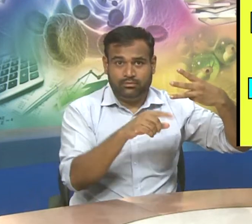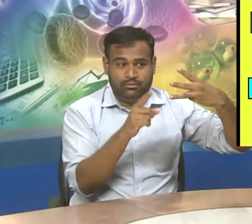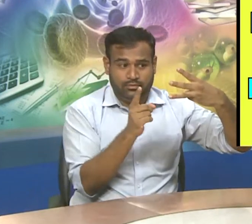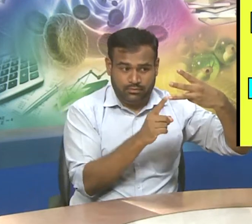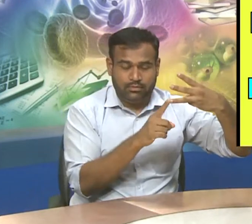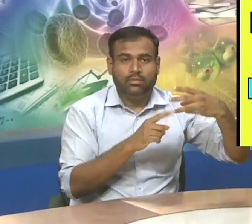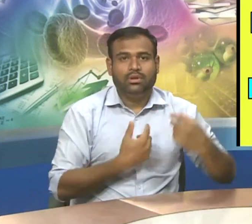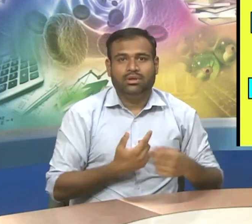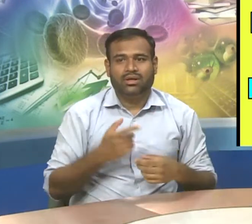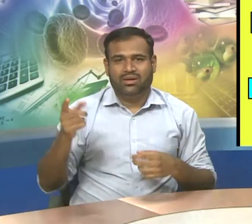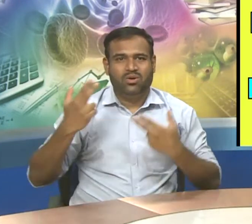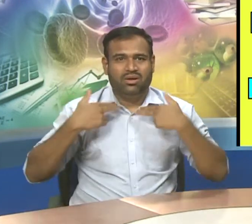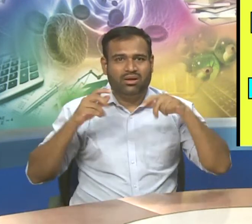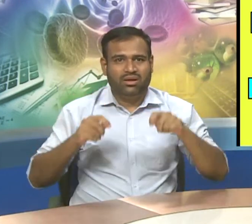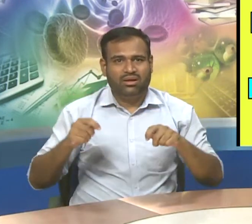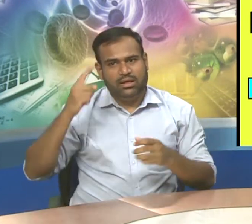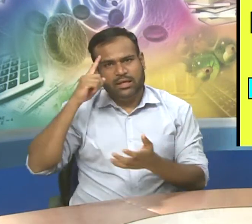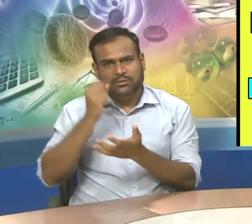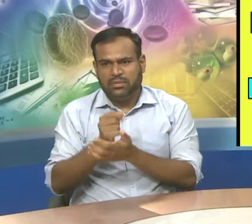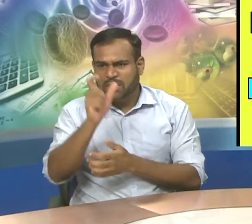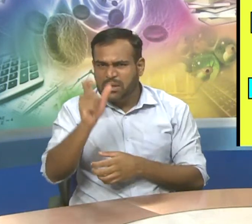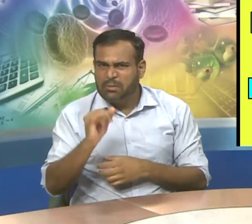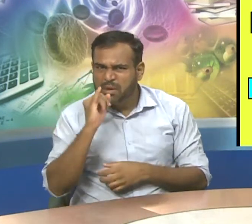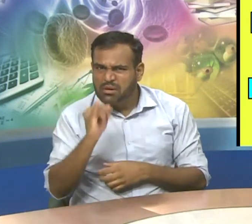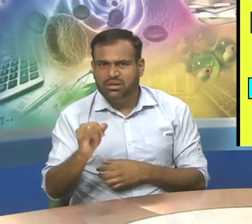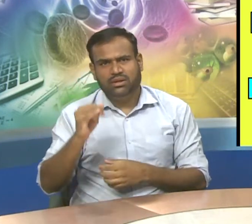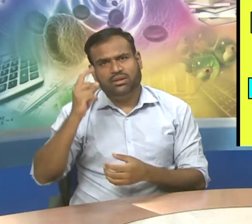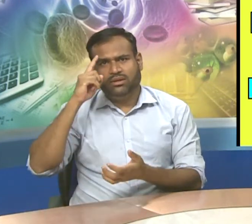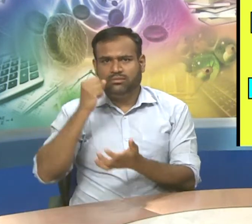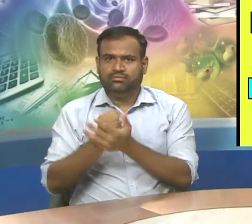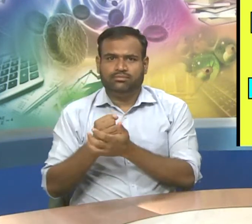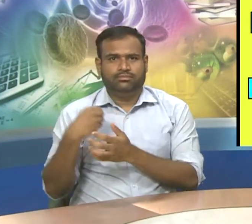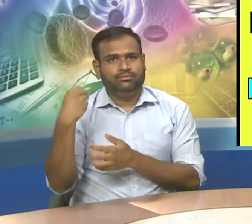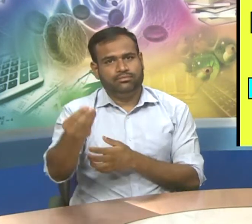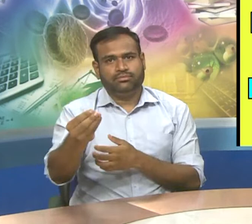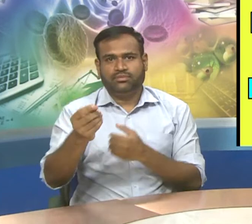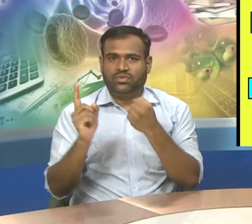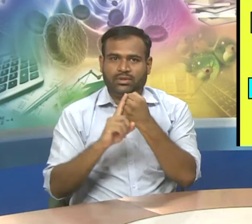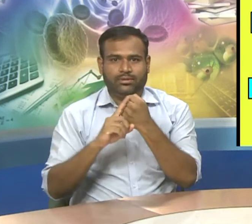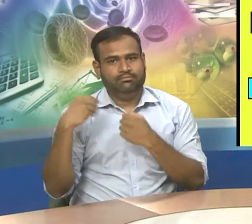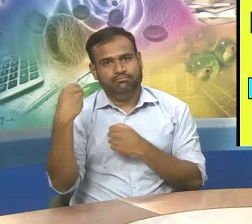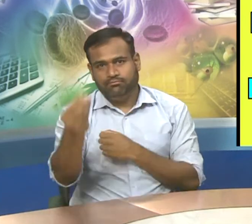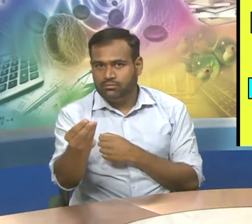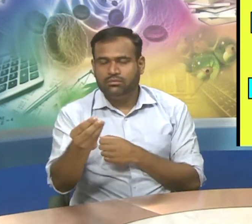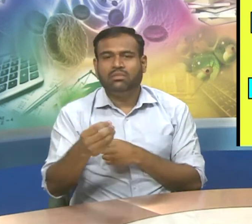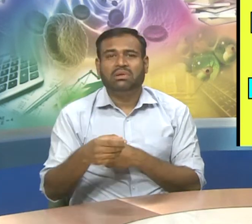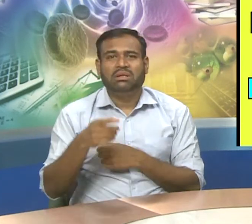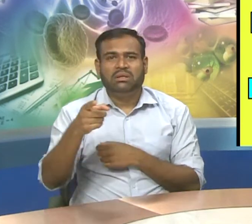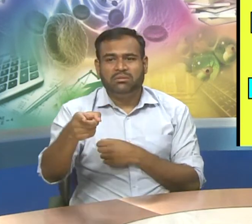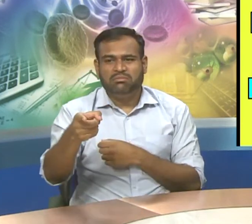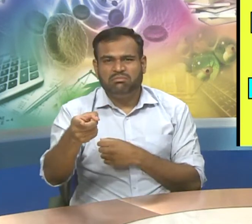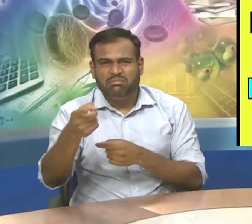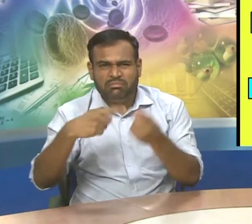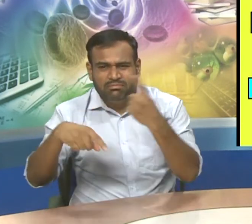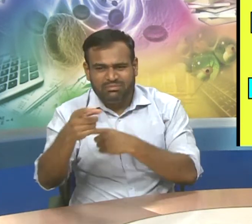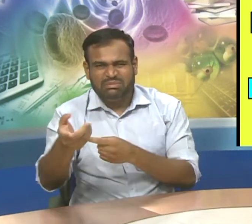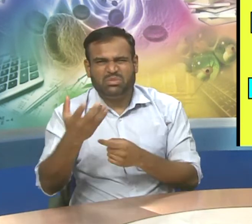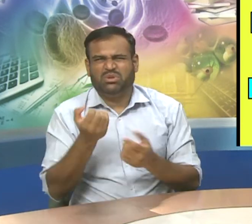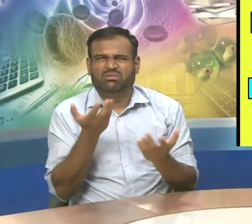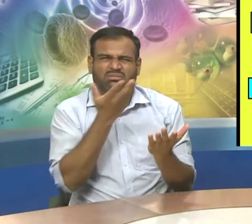Now here again you can see two words. First word is remission. Remission means reducing the period